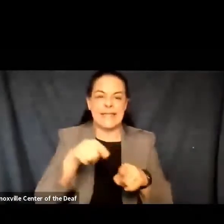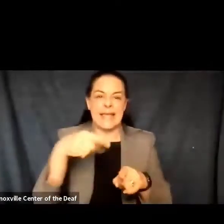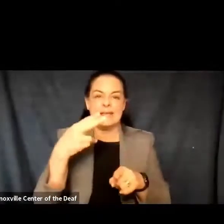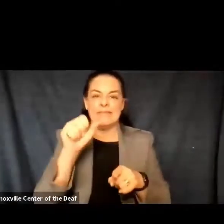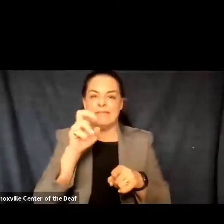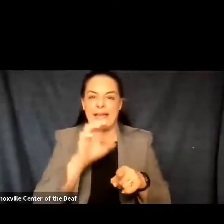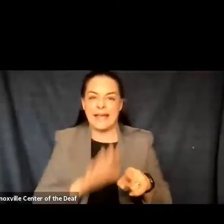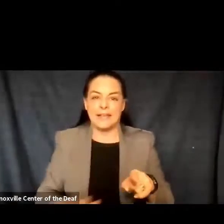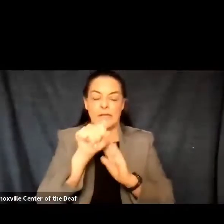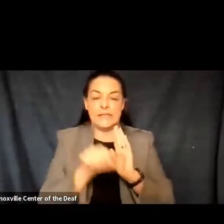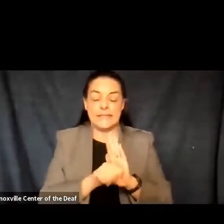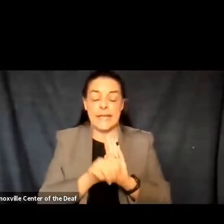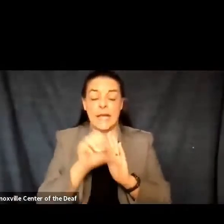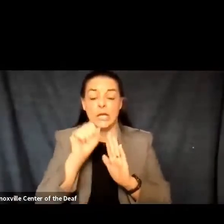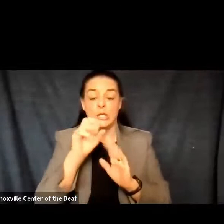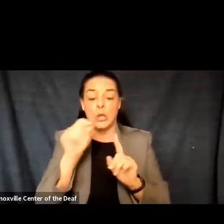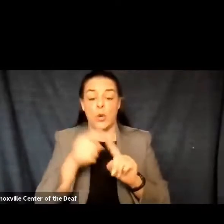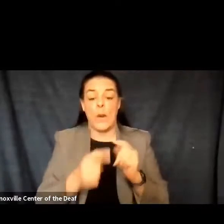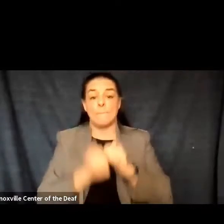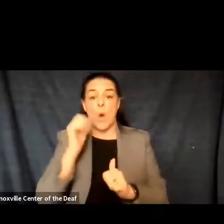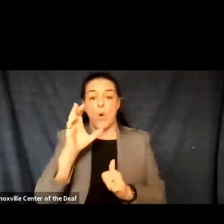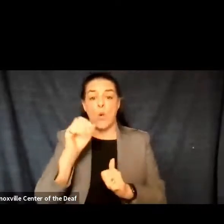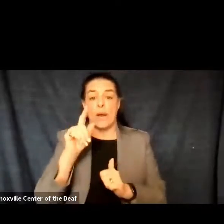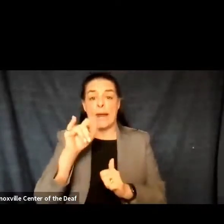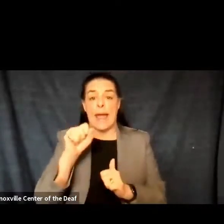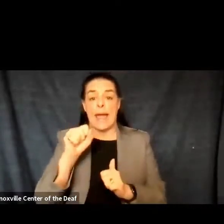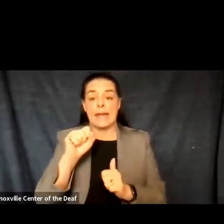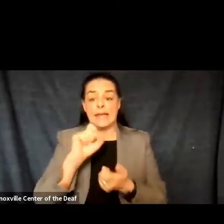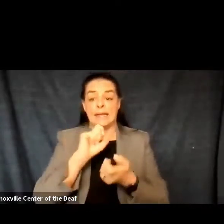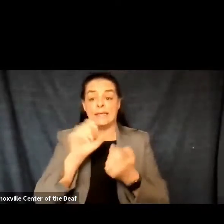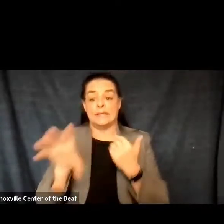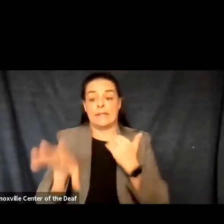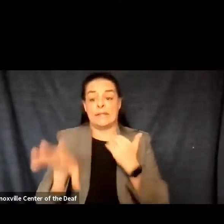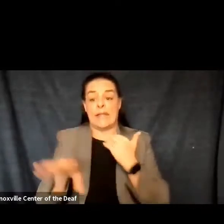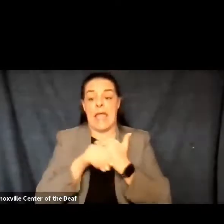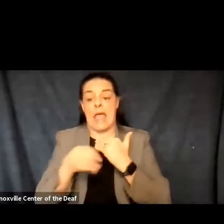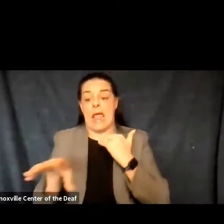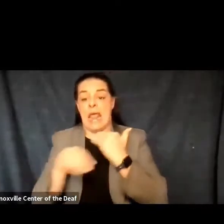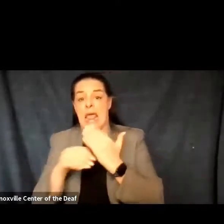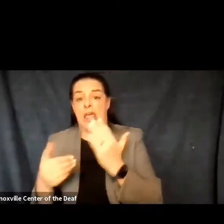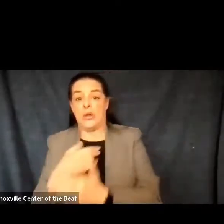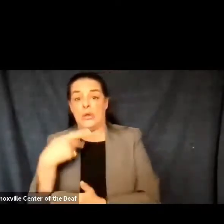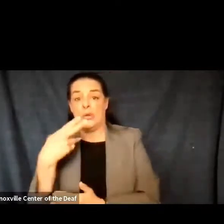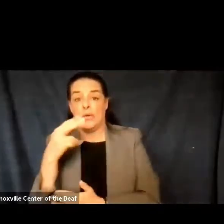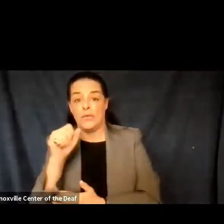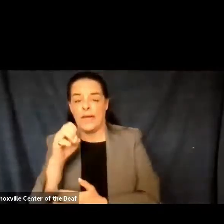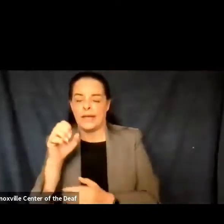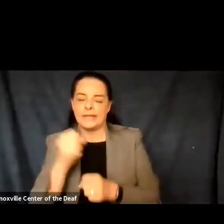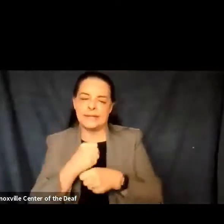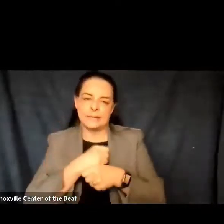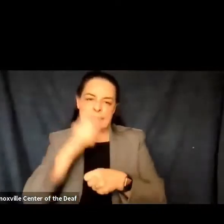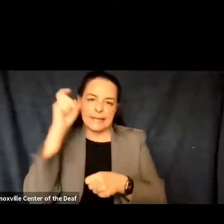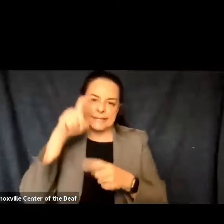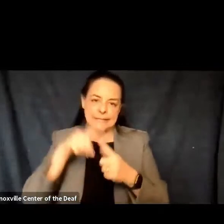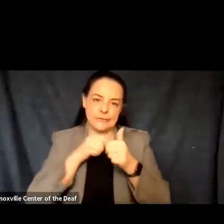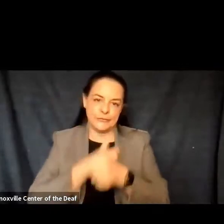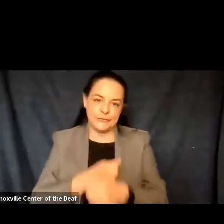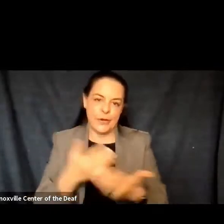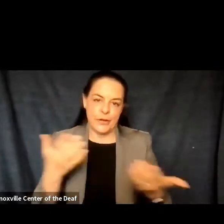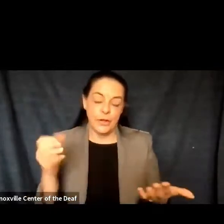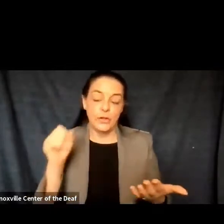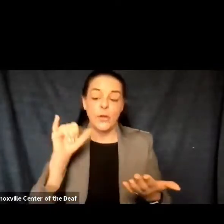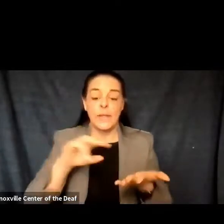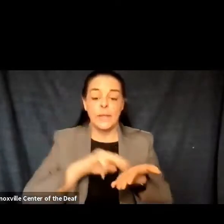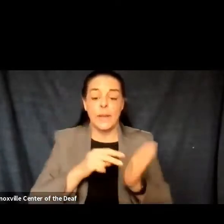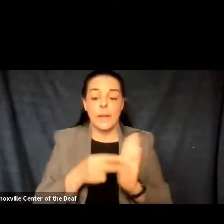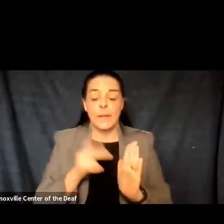when the majority of counties start moving, it just makes sense for them to move into it. But that means that our residents, our Knox